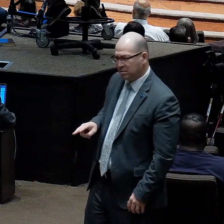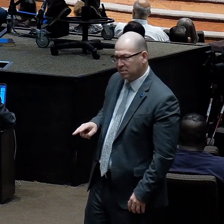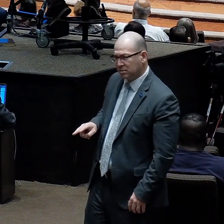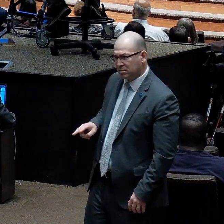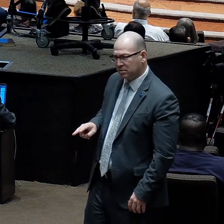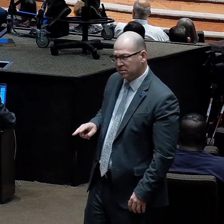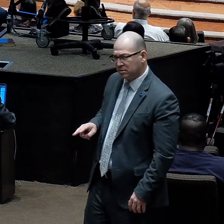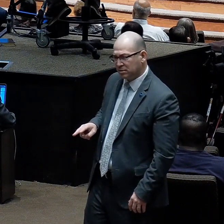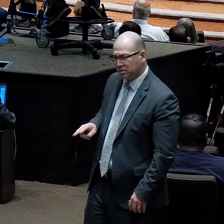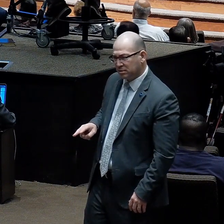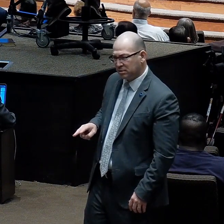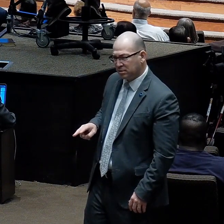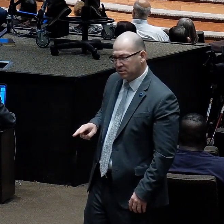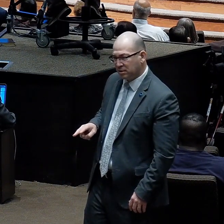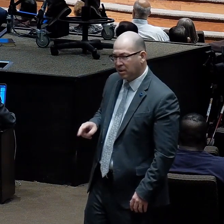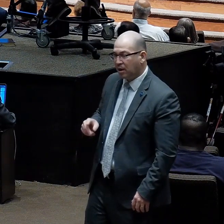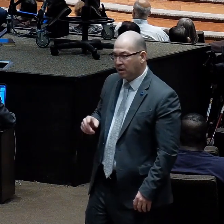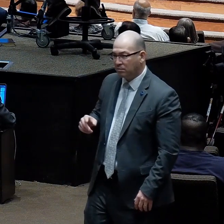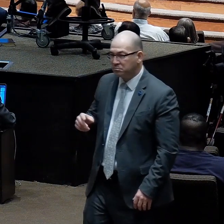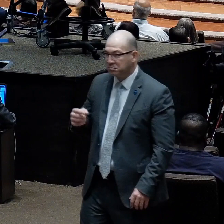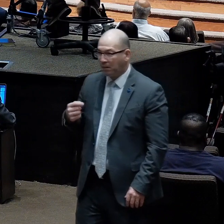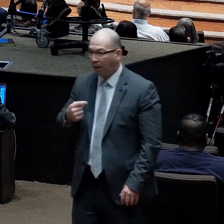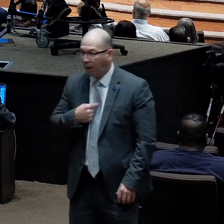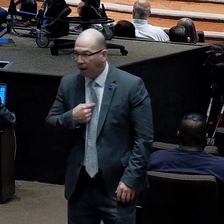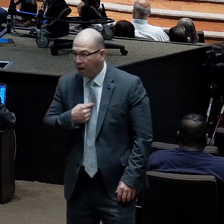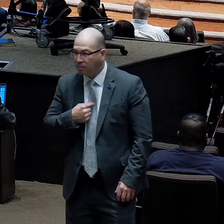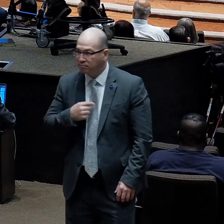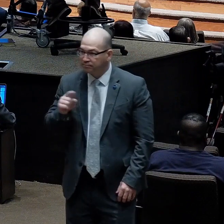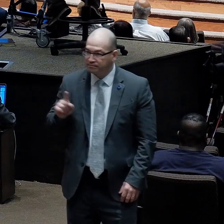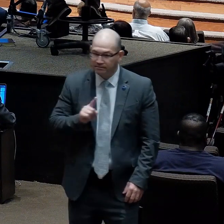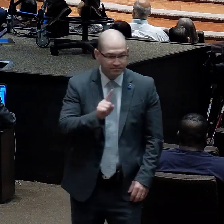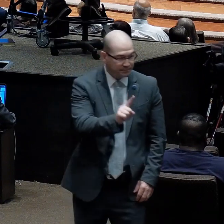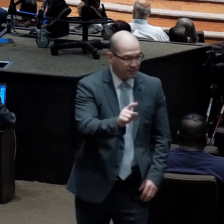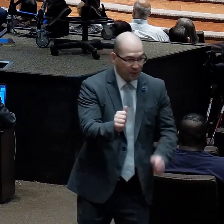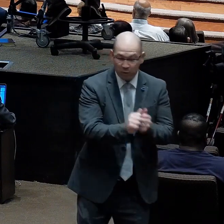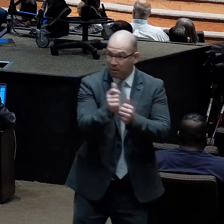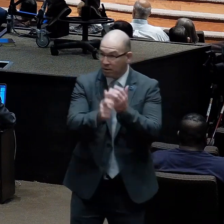I went over, and gave every one of those men a tract.